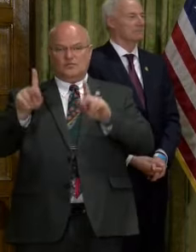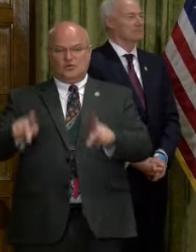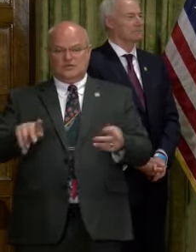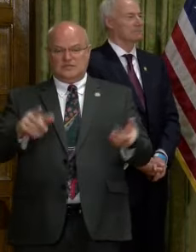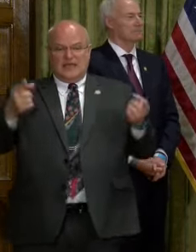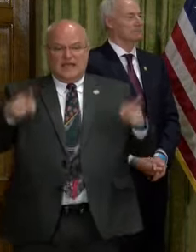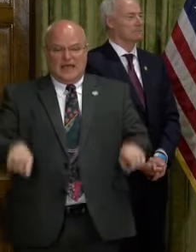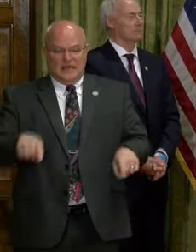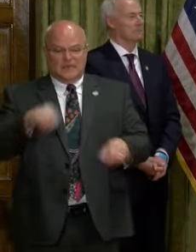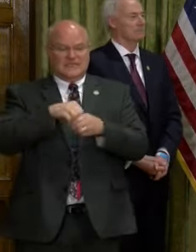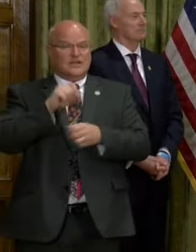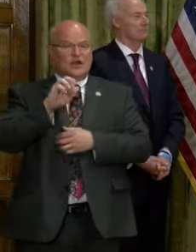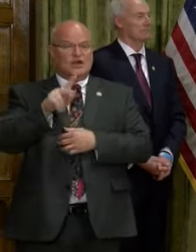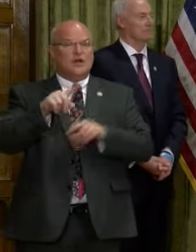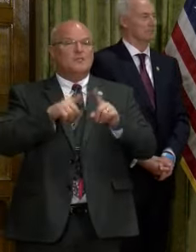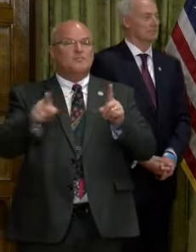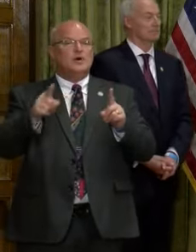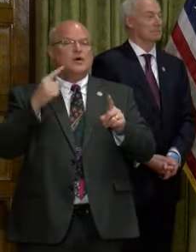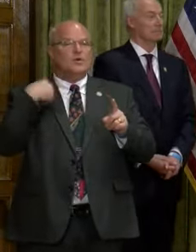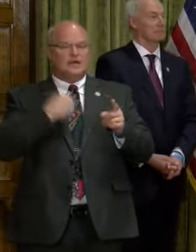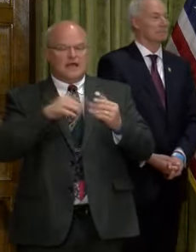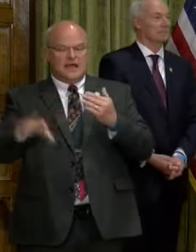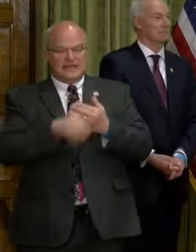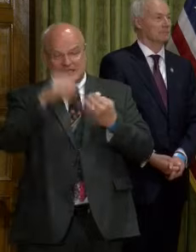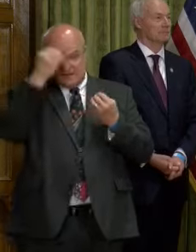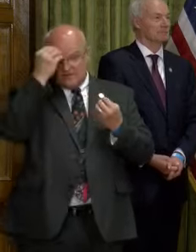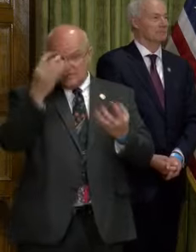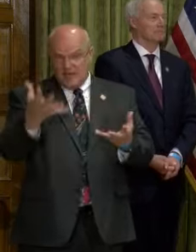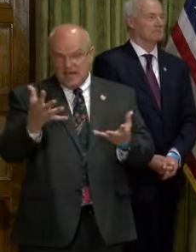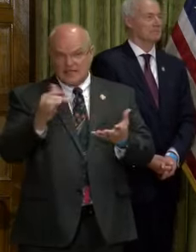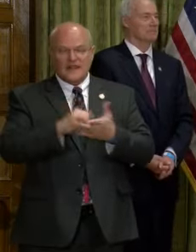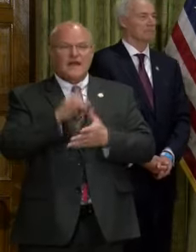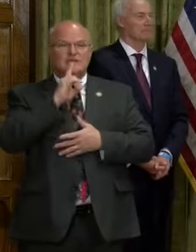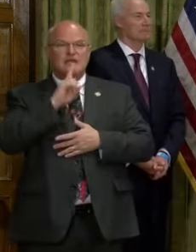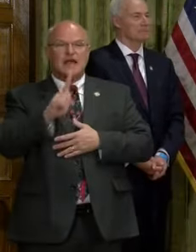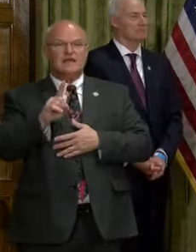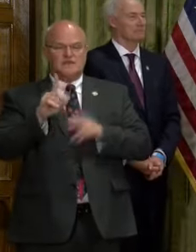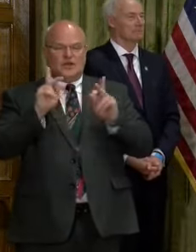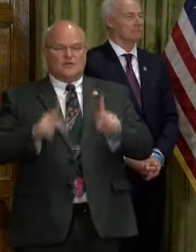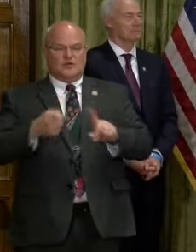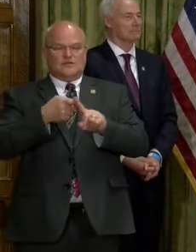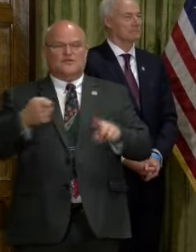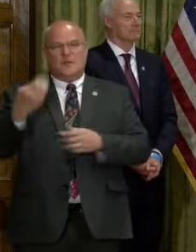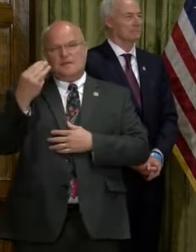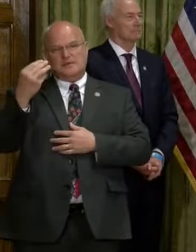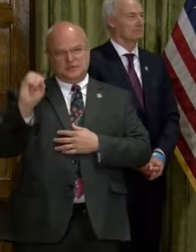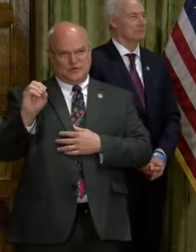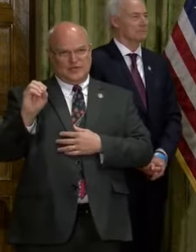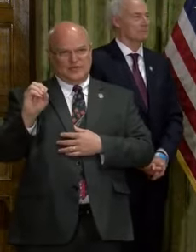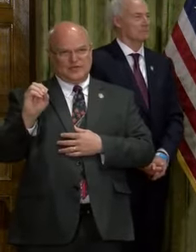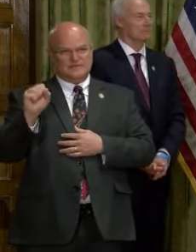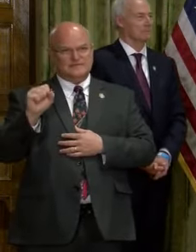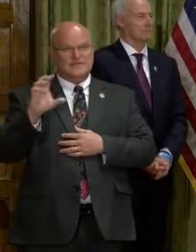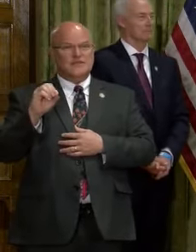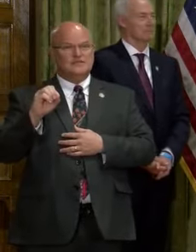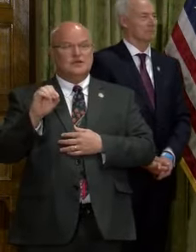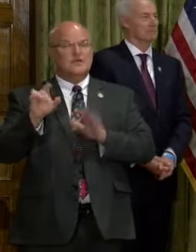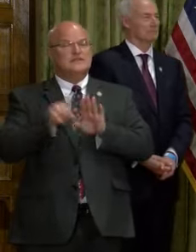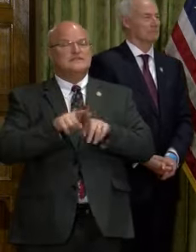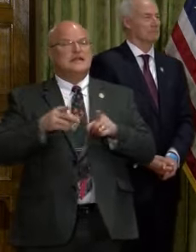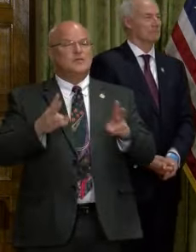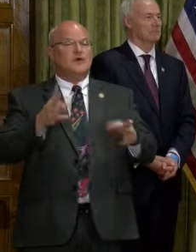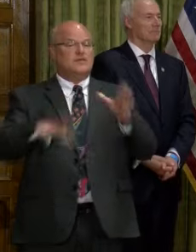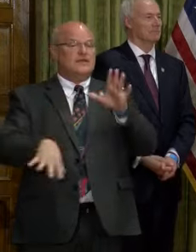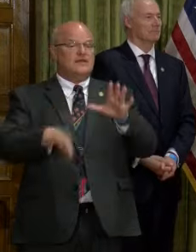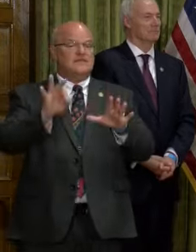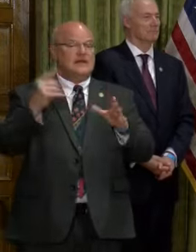occurred in Arkansas, but it turned out when we got additional information that there was actually a Missouri resident. So in the same way, we